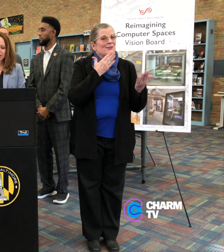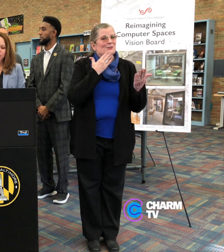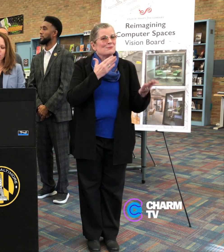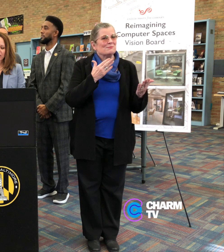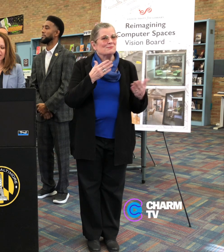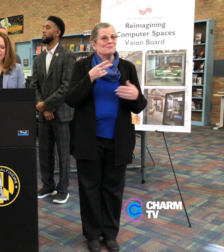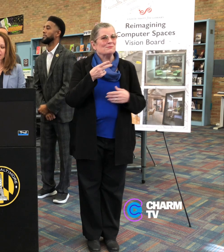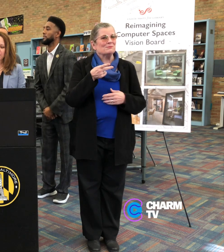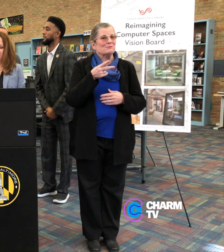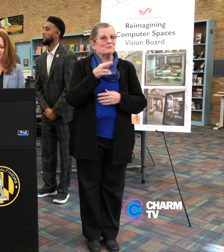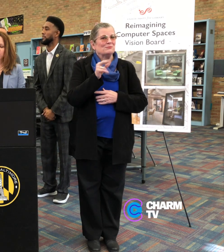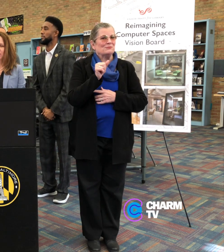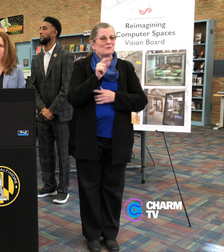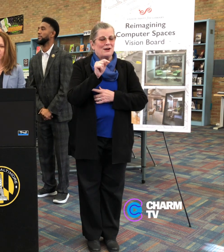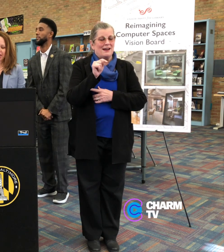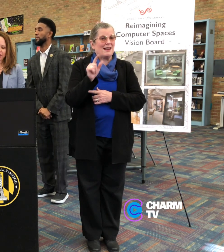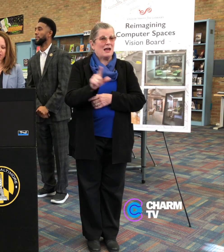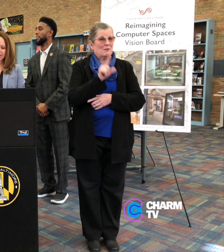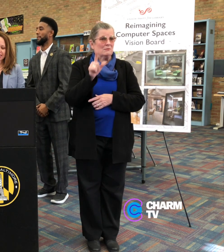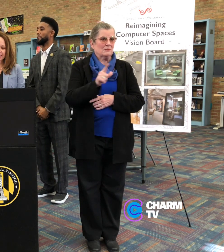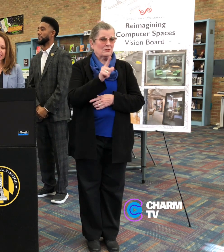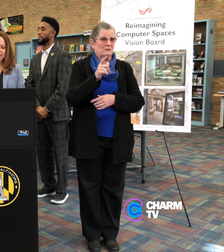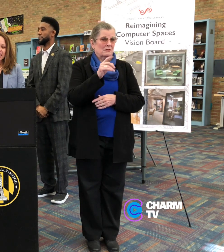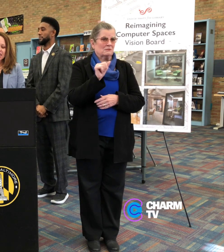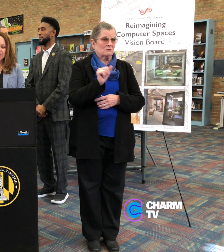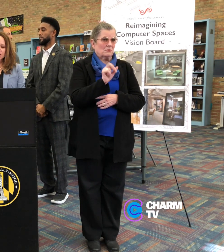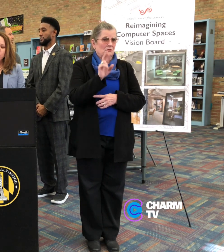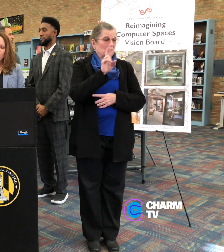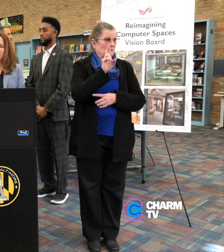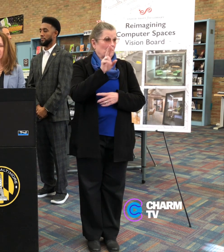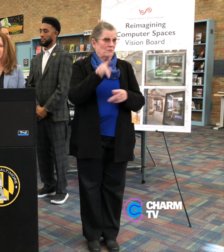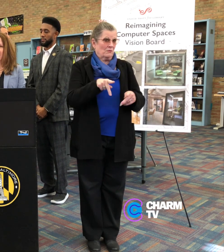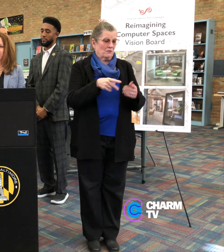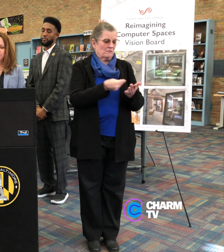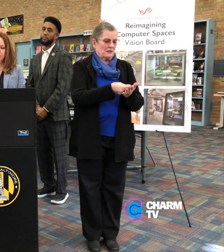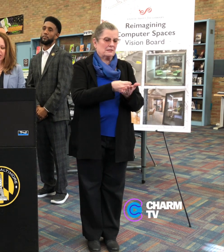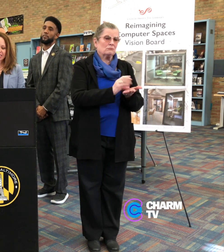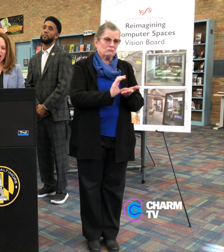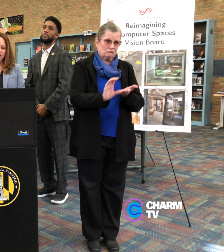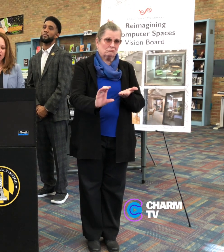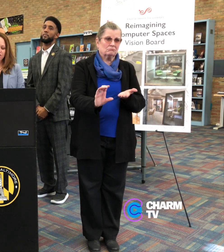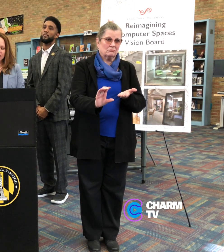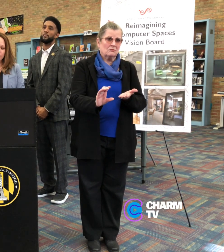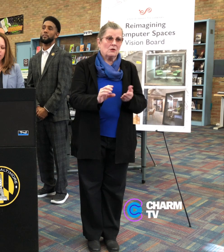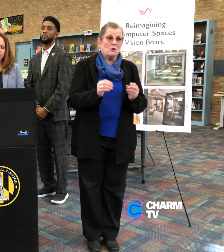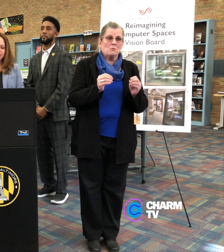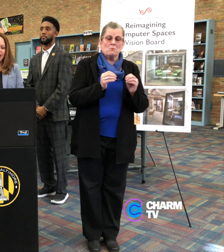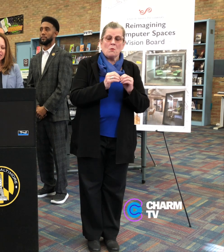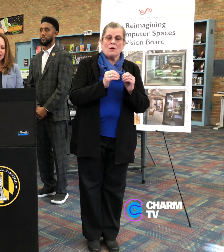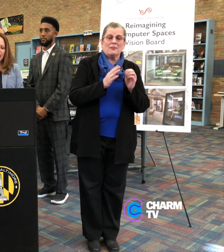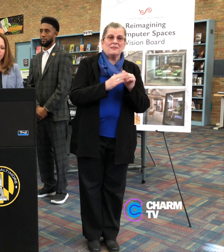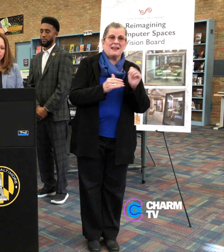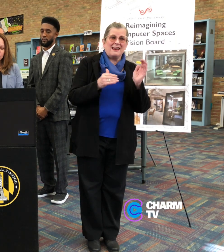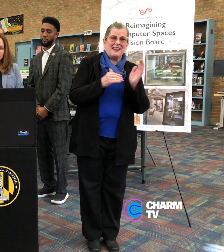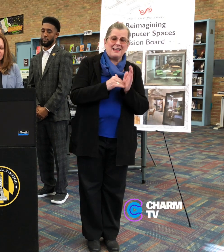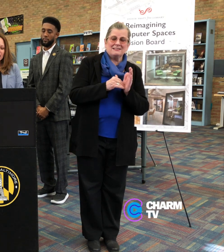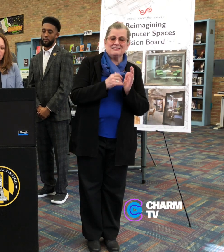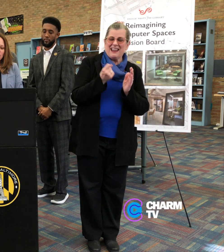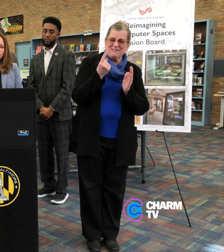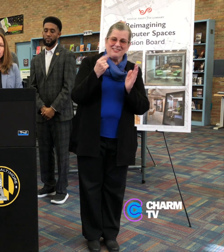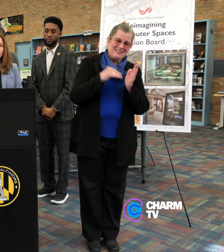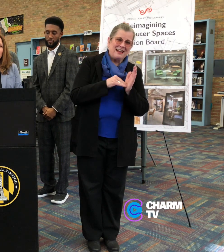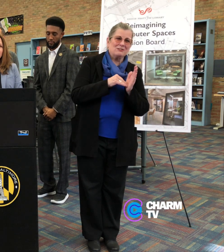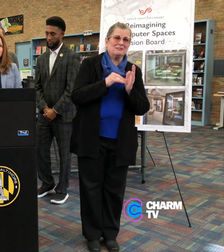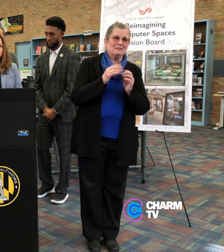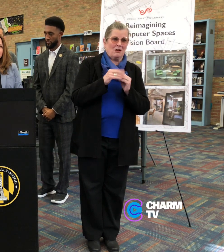is being awarded this American Rescue Plan funding. This more than $11 million investment provides the opportunity